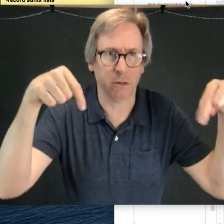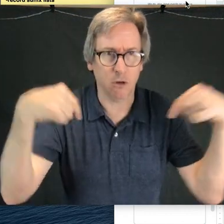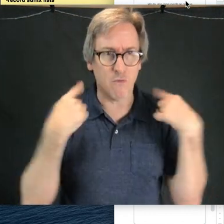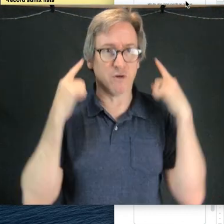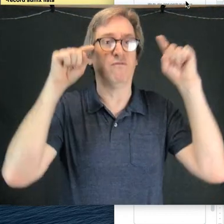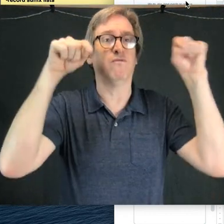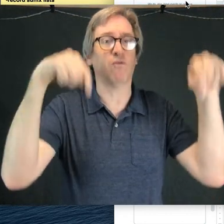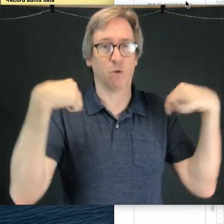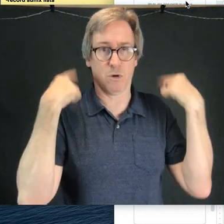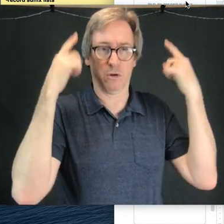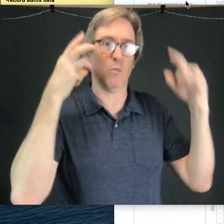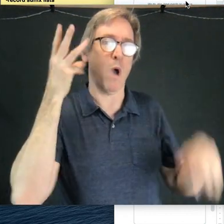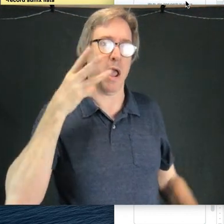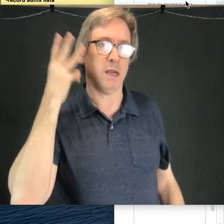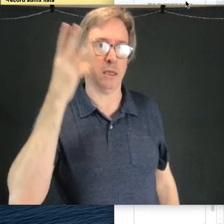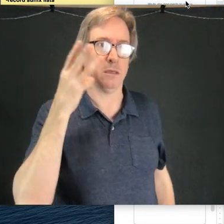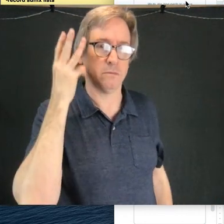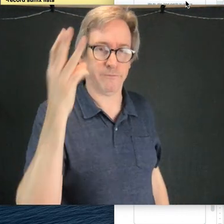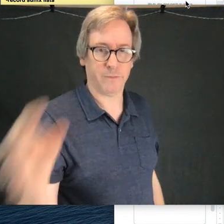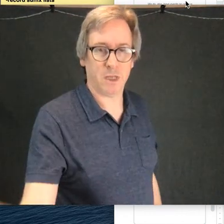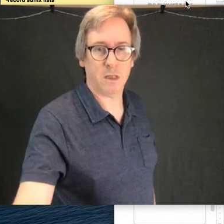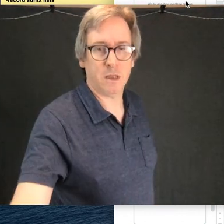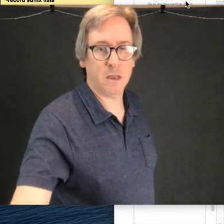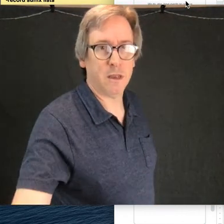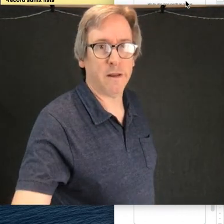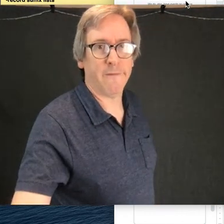forward, over and forward. Wine.